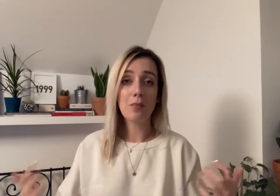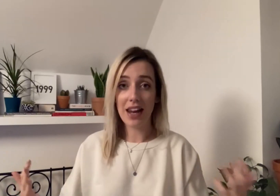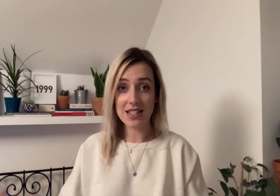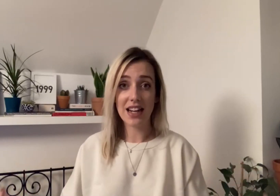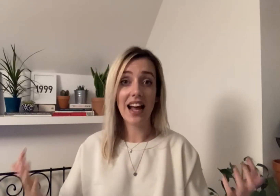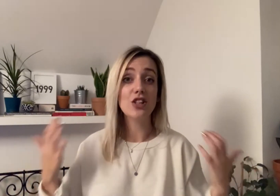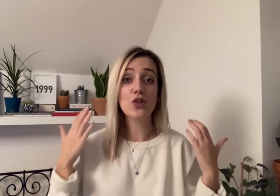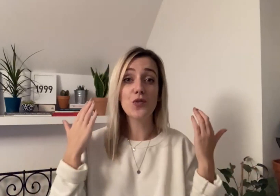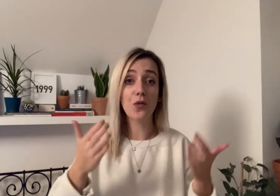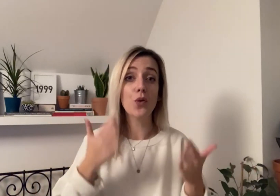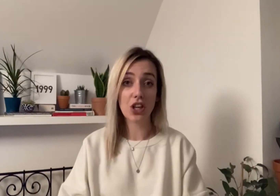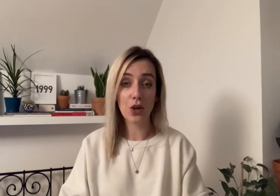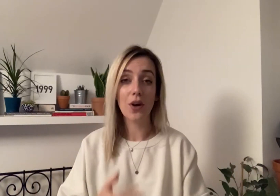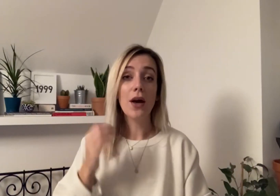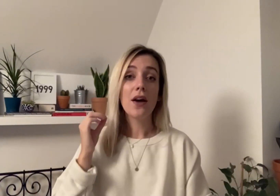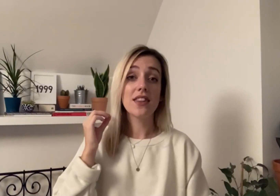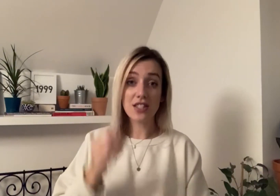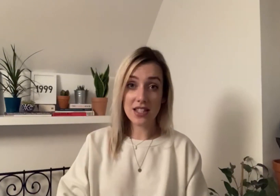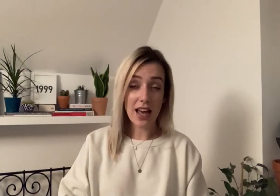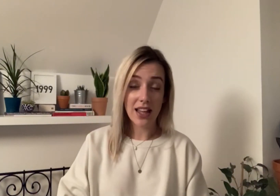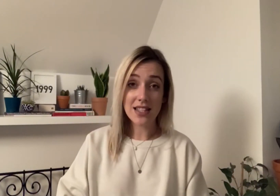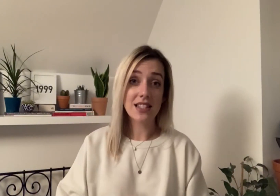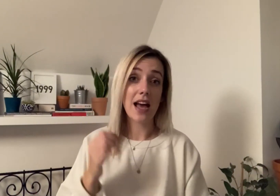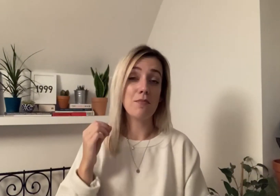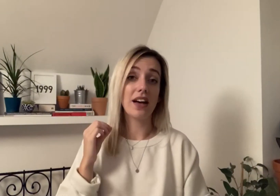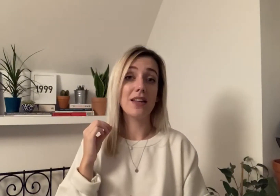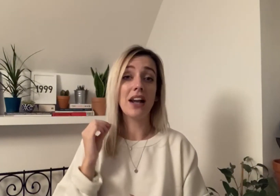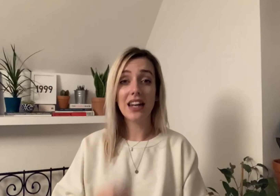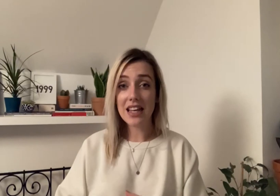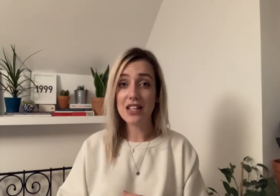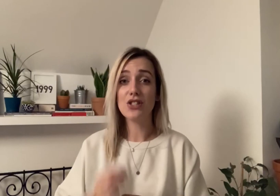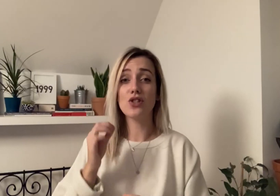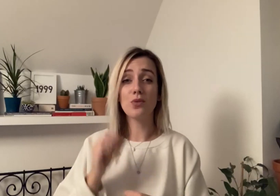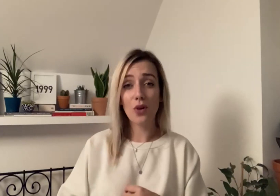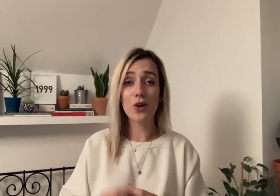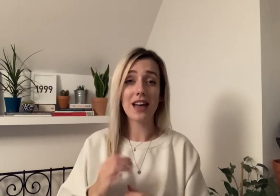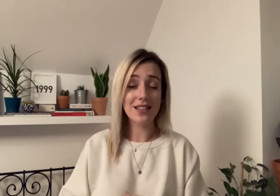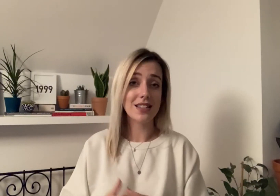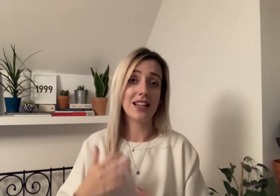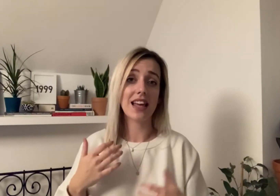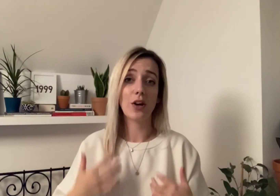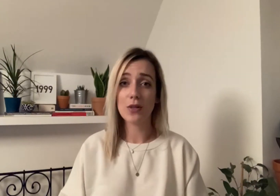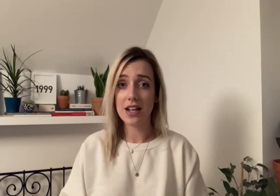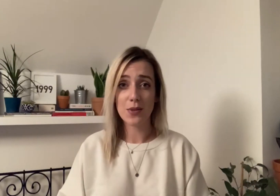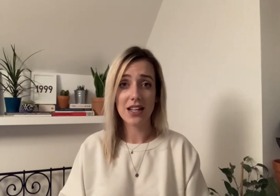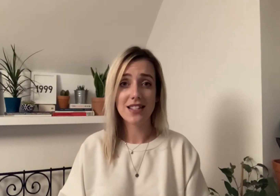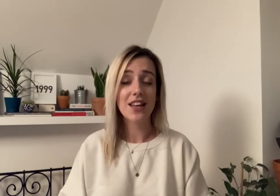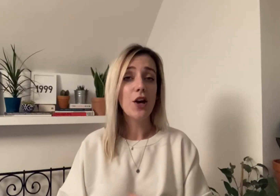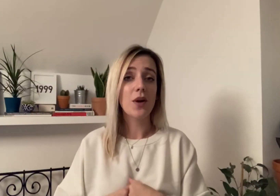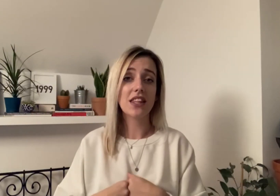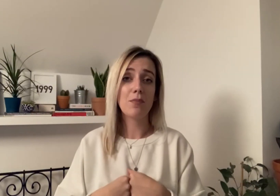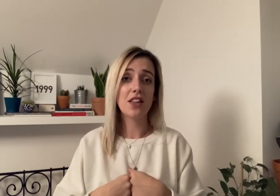as Mount Pleasant can do for you this December, please do not hesitate to get in contact with